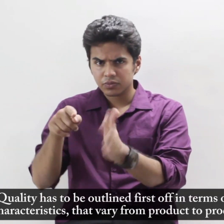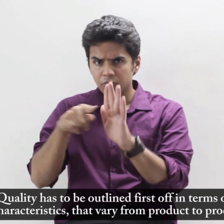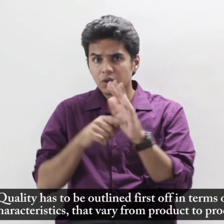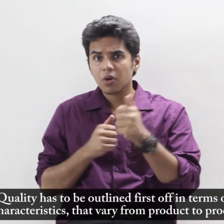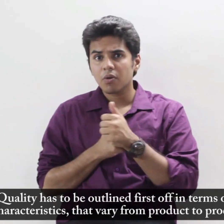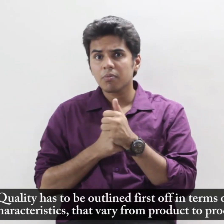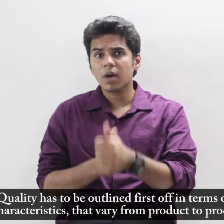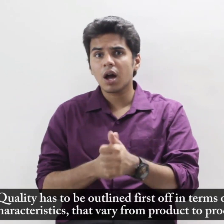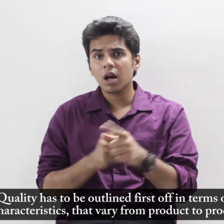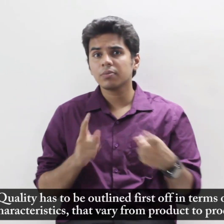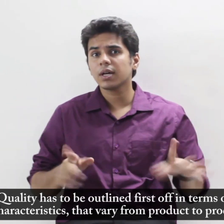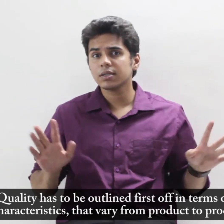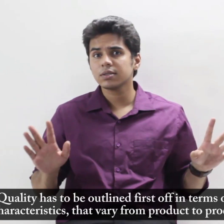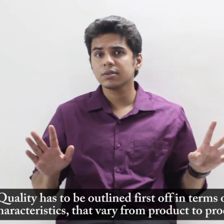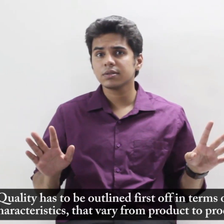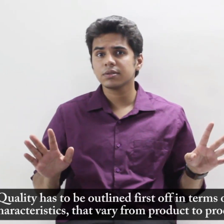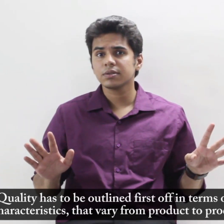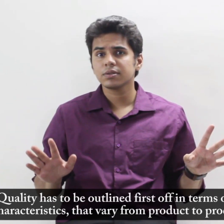vary from product to product.